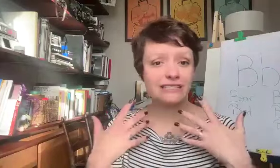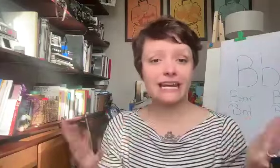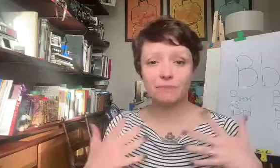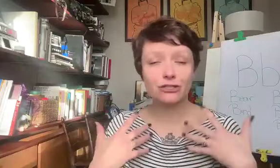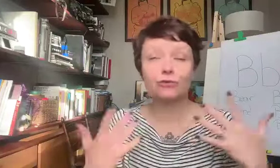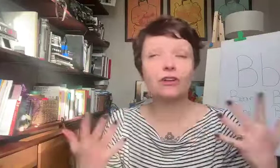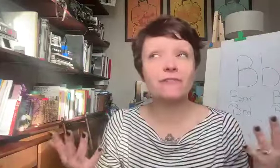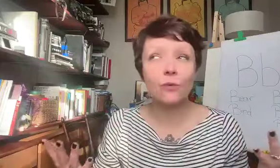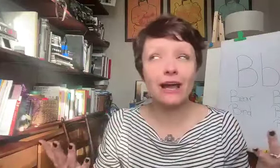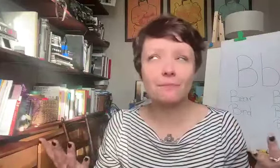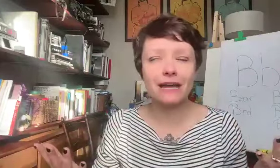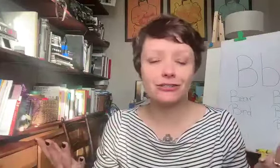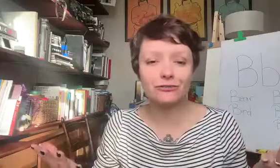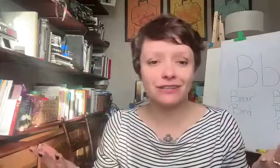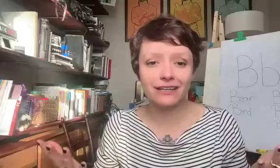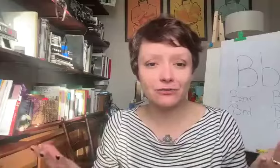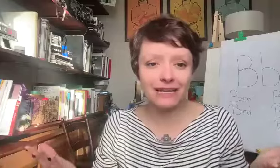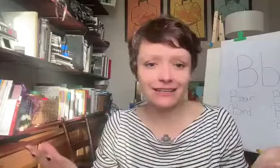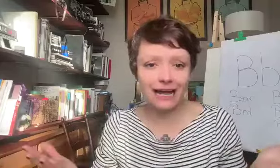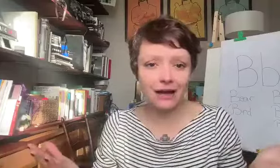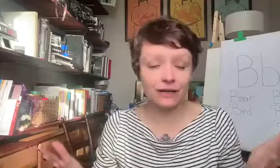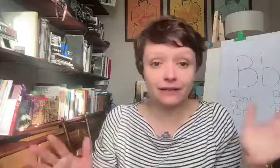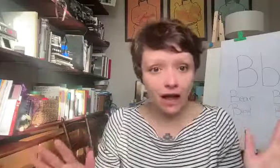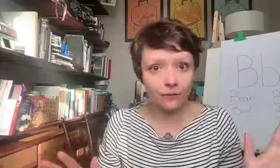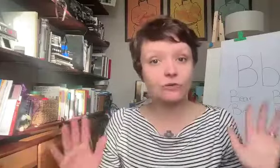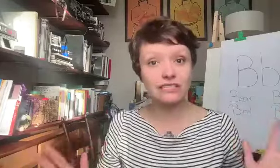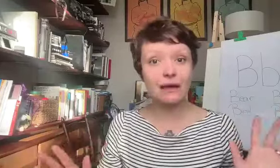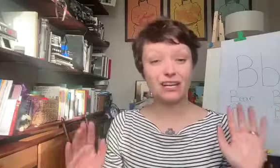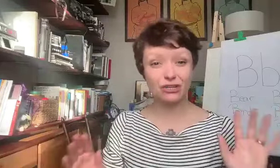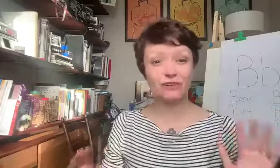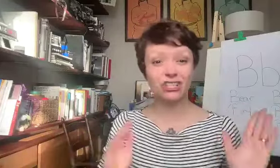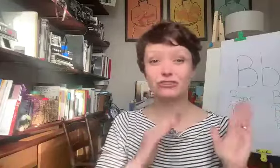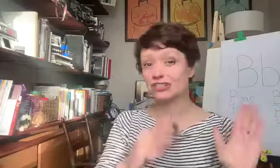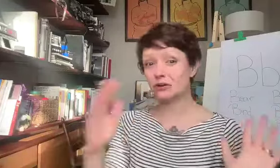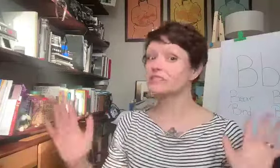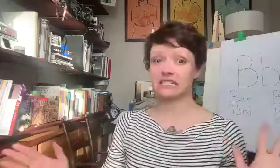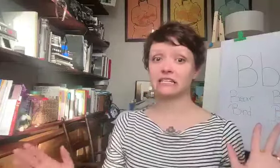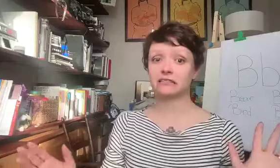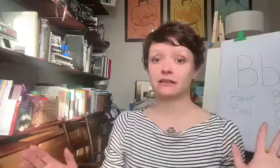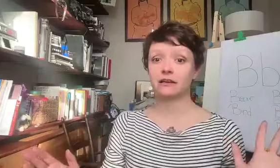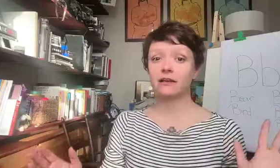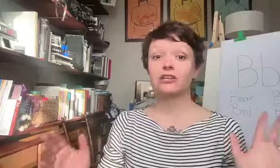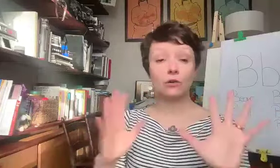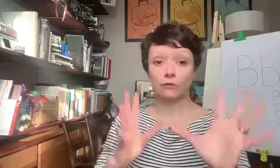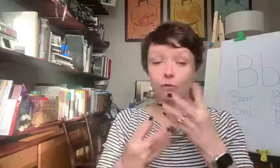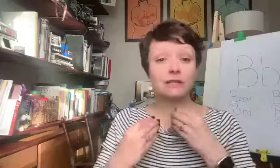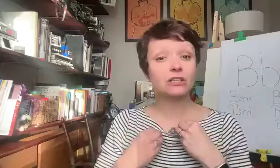say it because you love the way it makes you, like you make it sound. Like, no, you say it because you want the children to know the seasons. So if you want them to